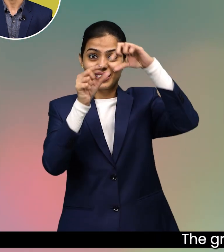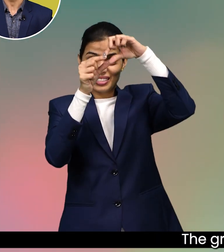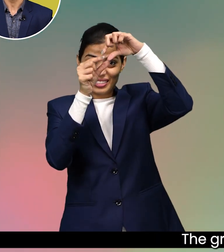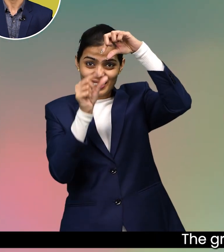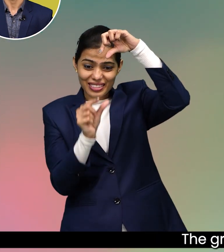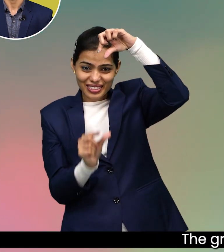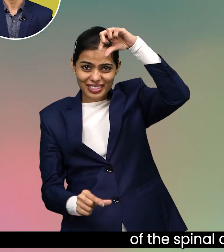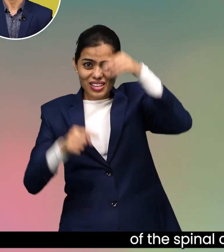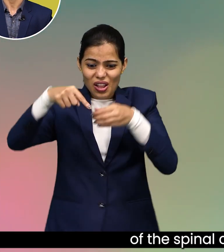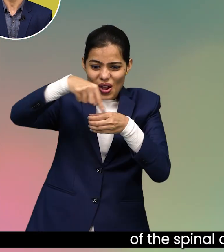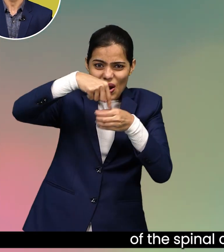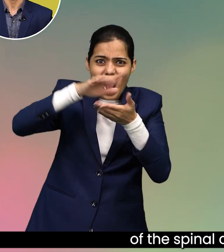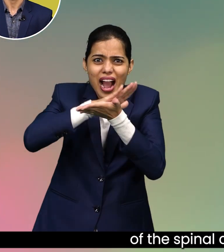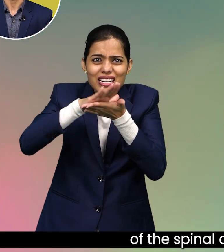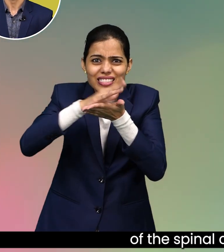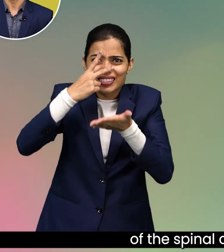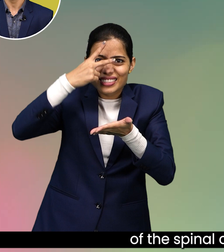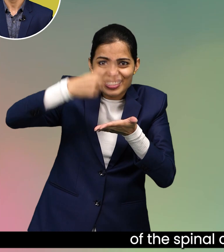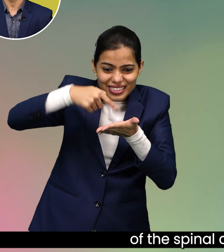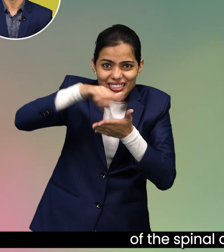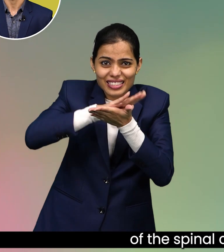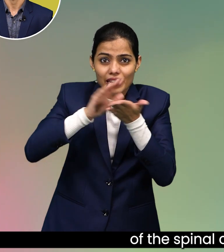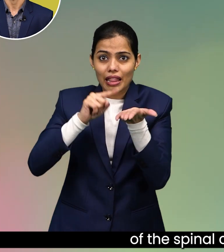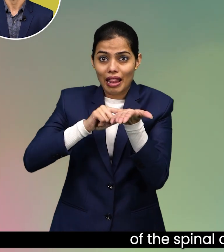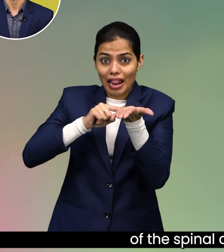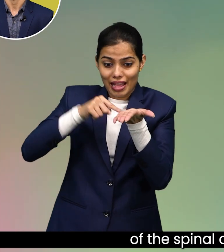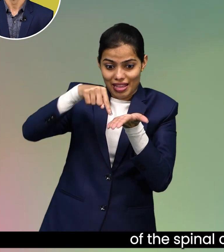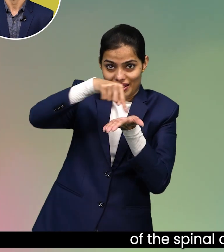The grey matter of the spinal cord is H-shaped.